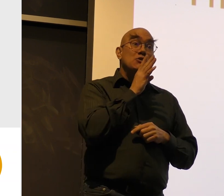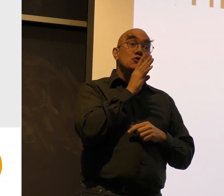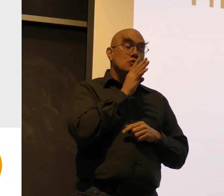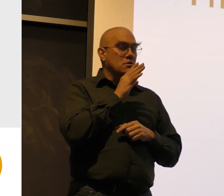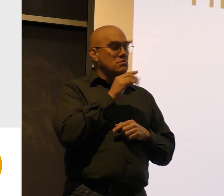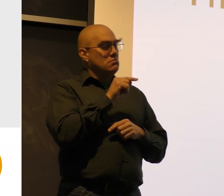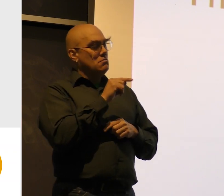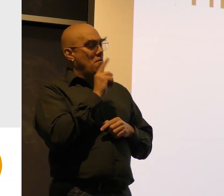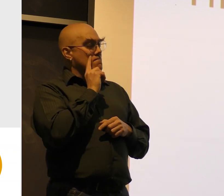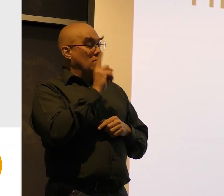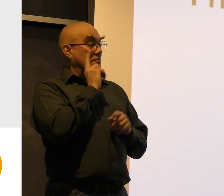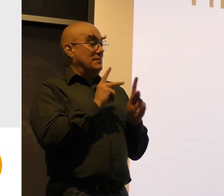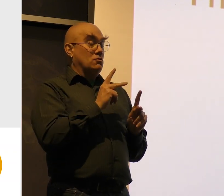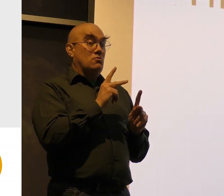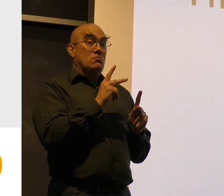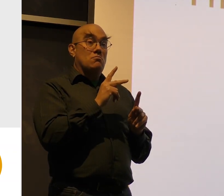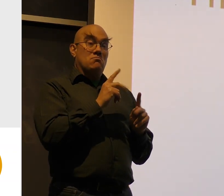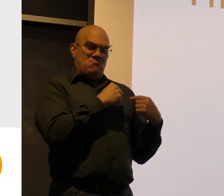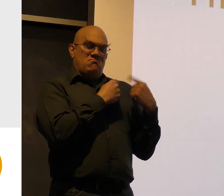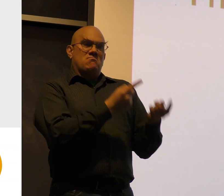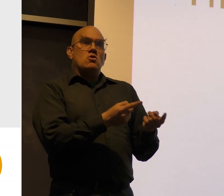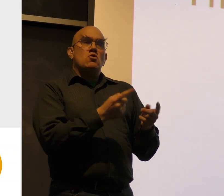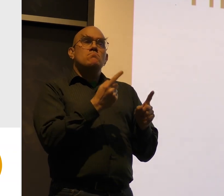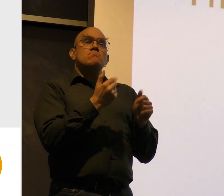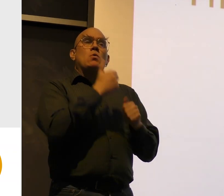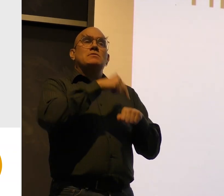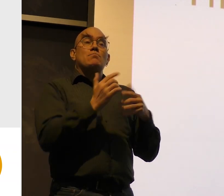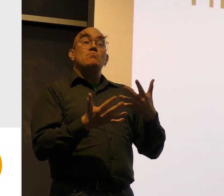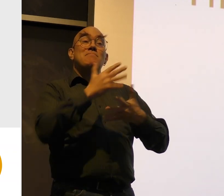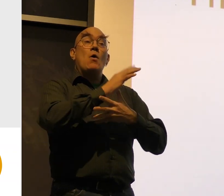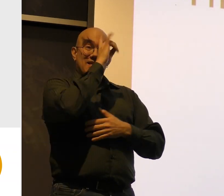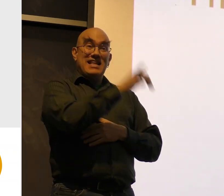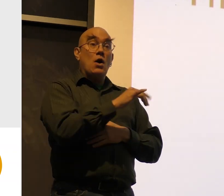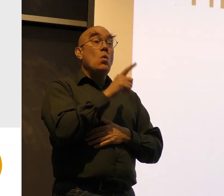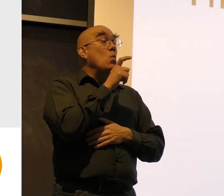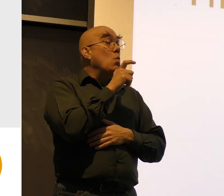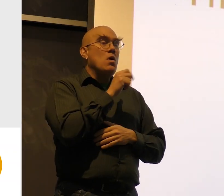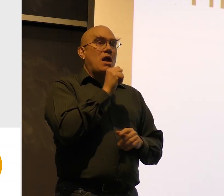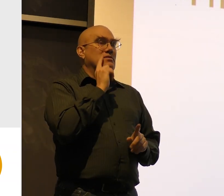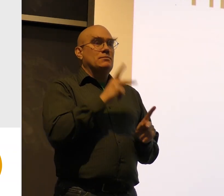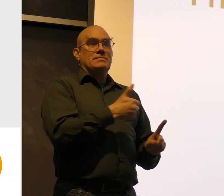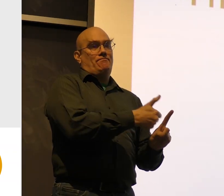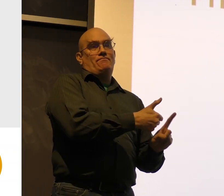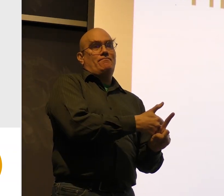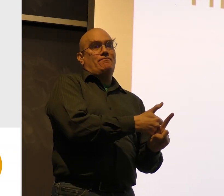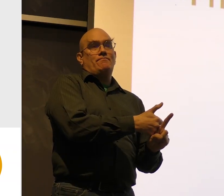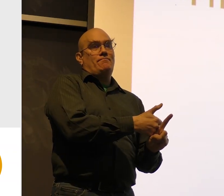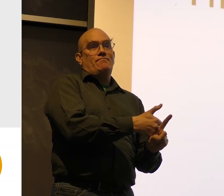When it comes to speech for deaf people, historically, most of the time, the priority is not coming from the